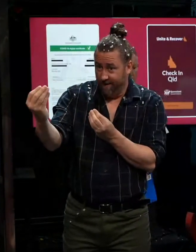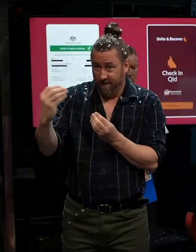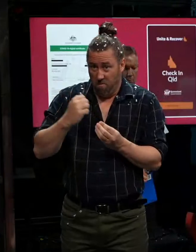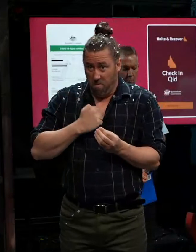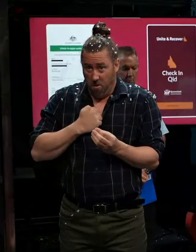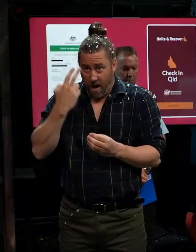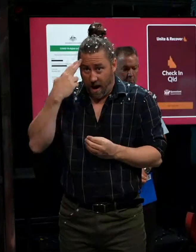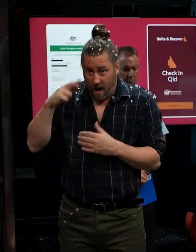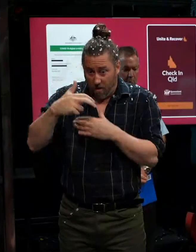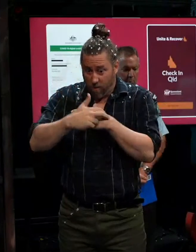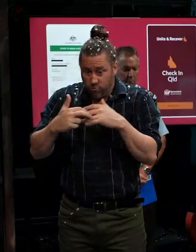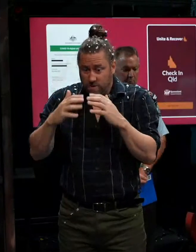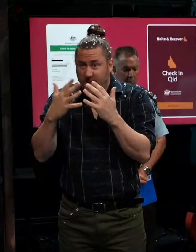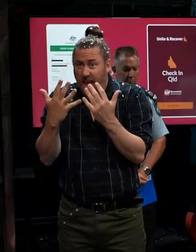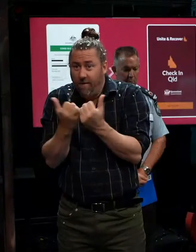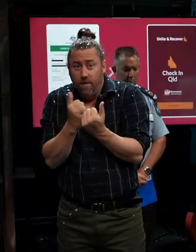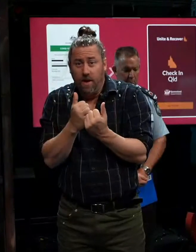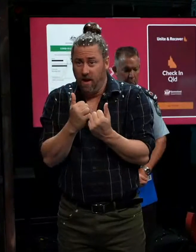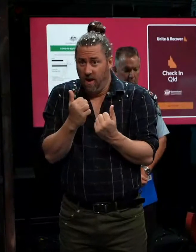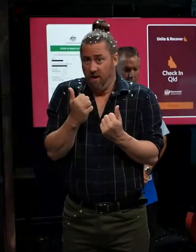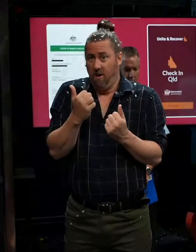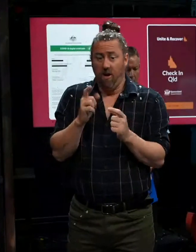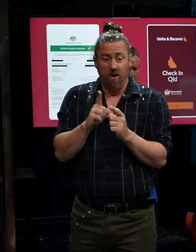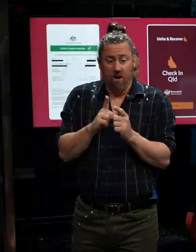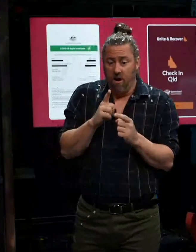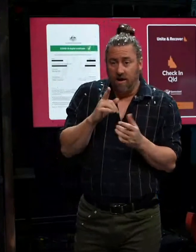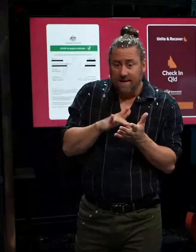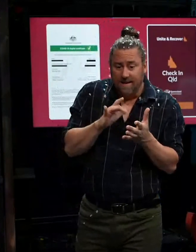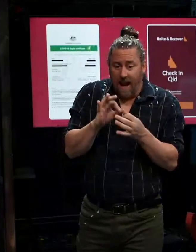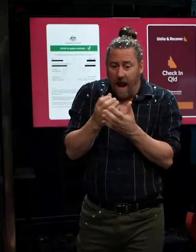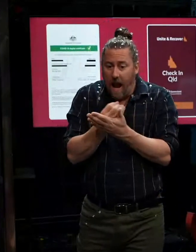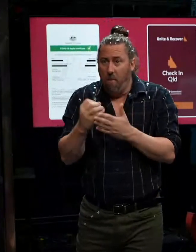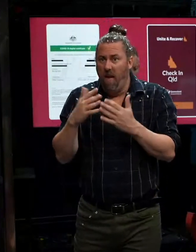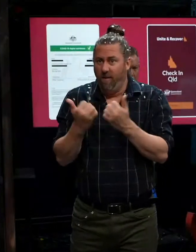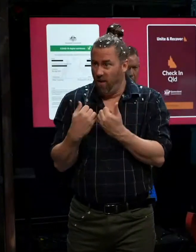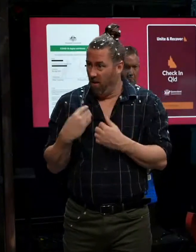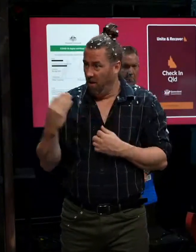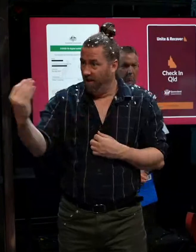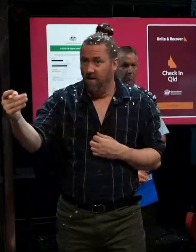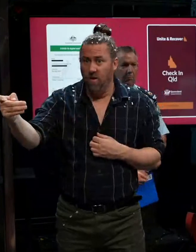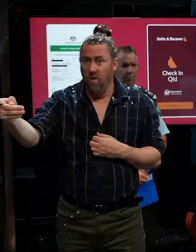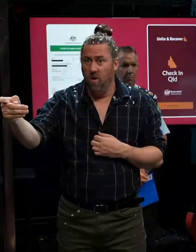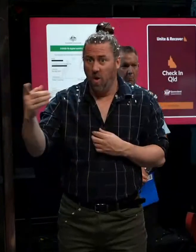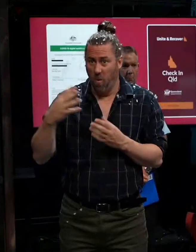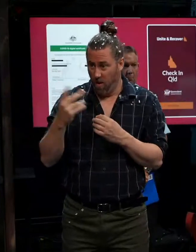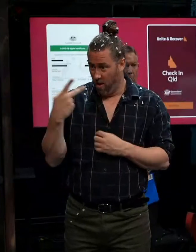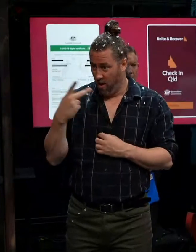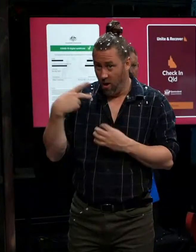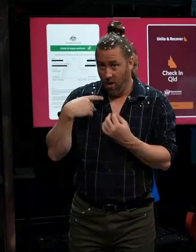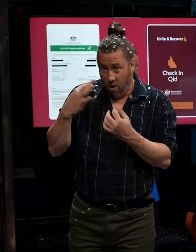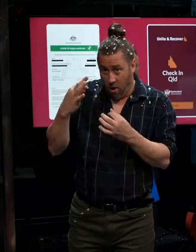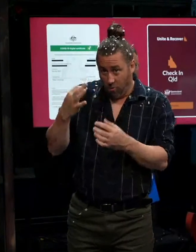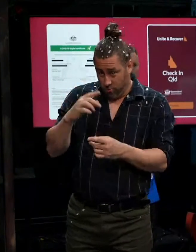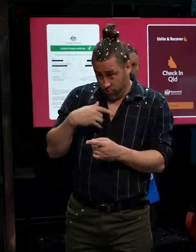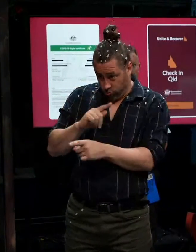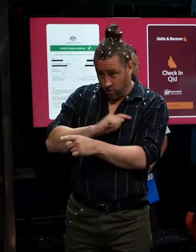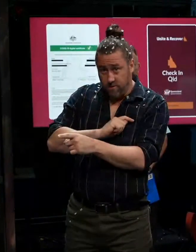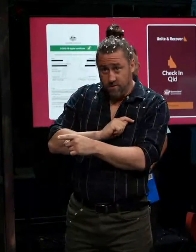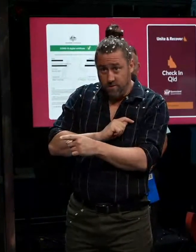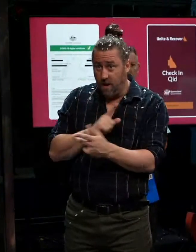else for purposes that are not fit, then what you're actually doing is conducting fraud and identity